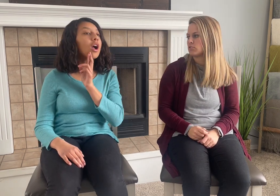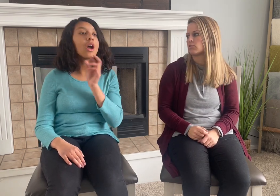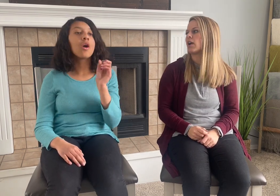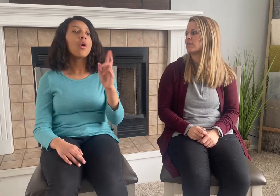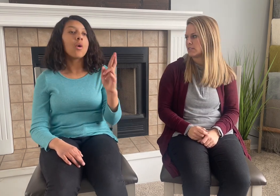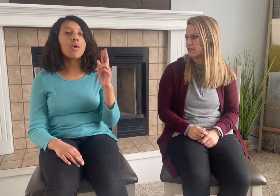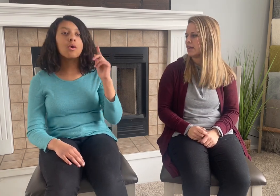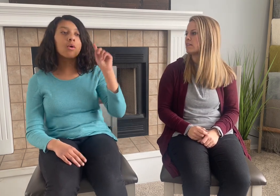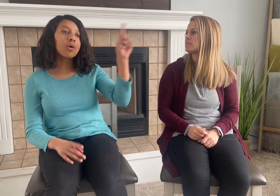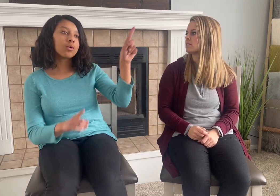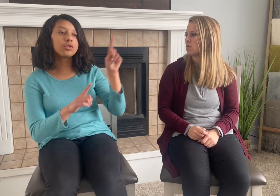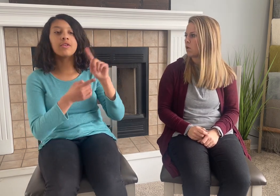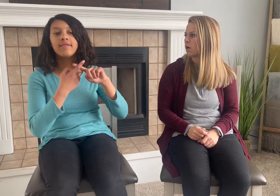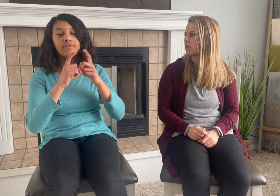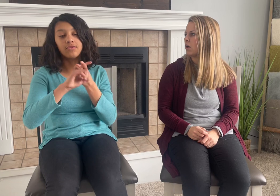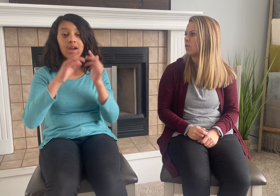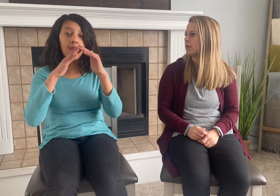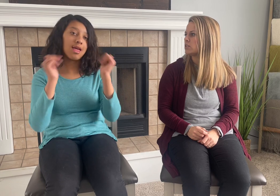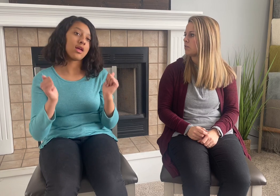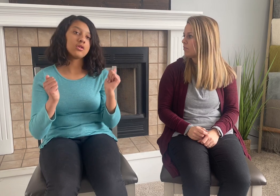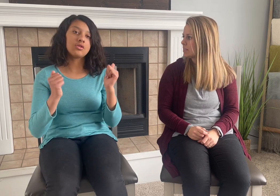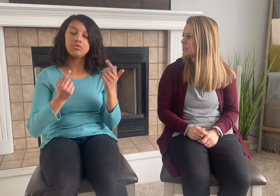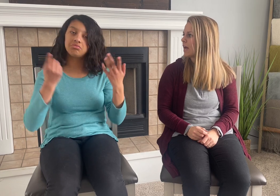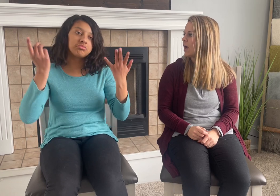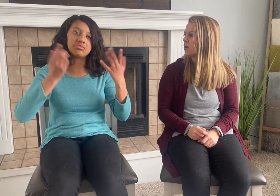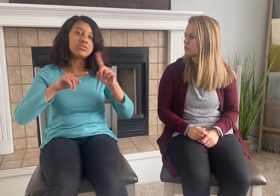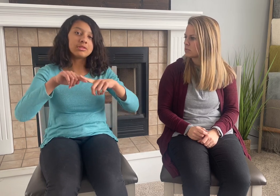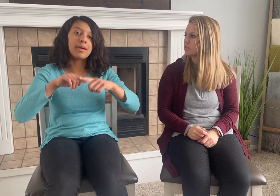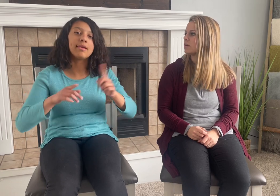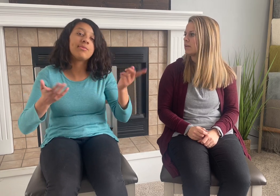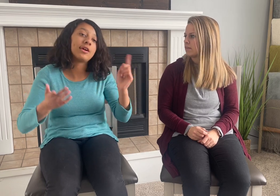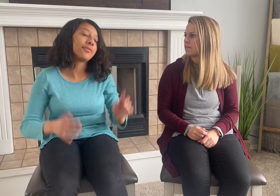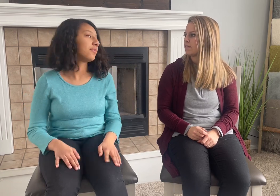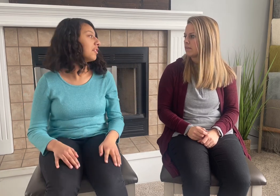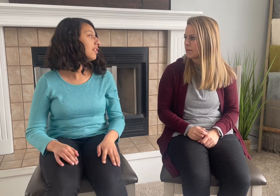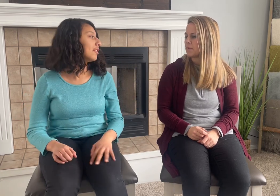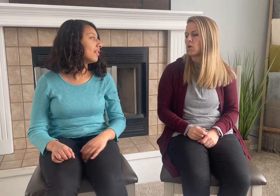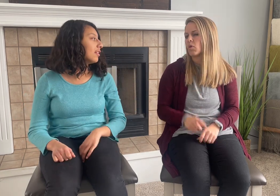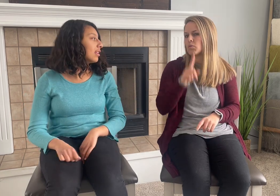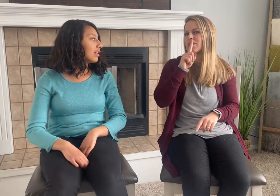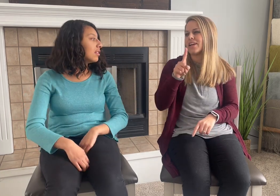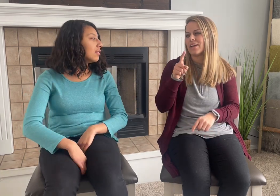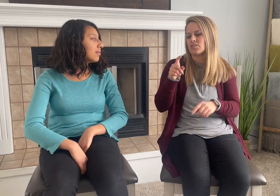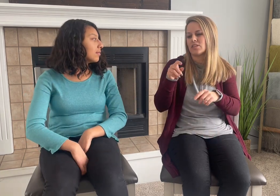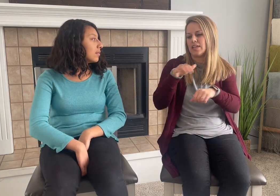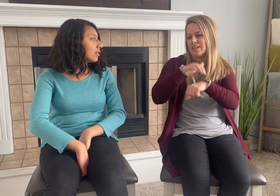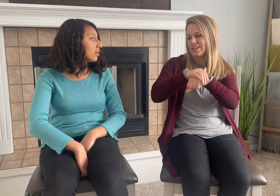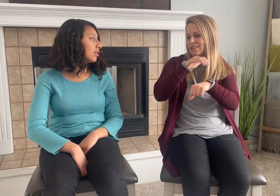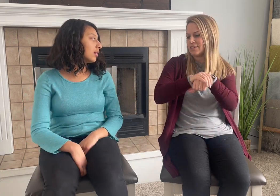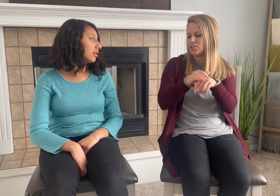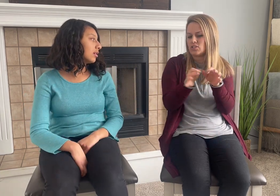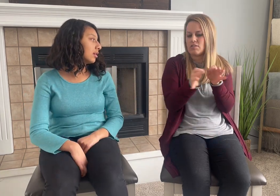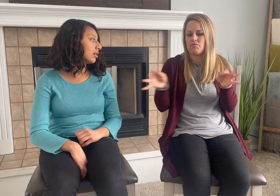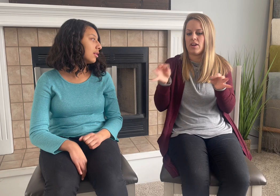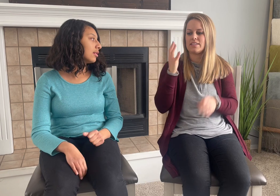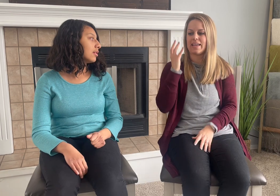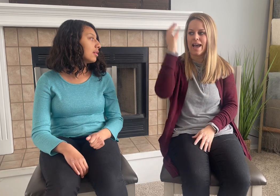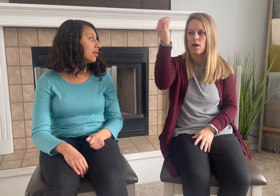restaurant. Yes. Or going to a friend's house. Yep. Well, really, actually in English, the phrase out